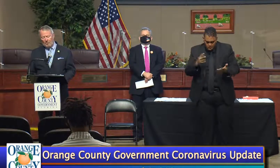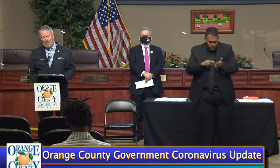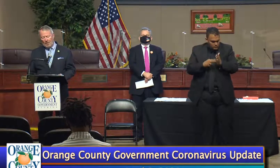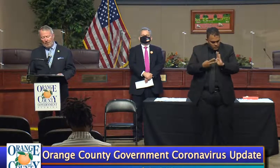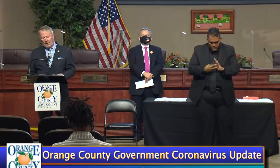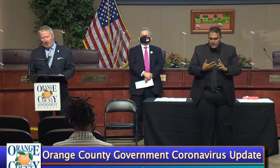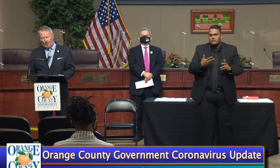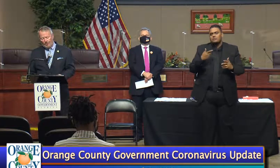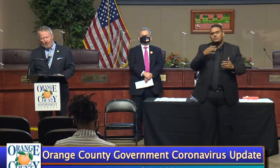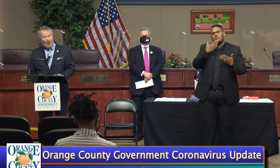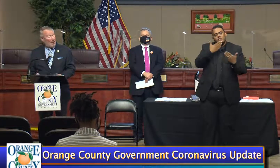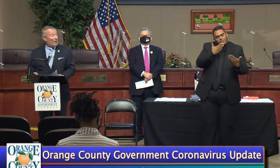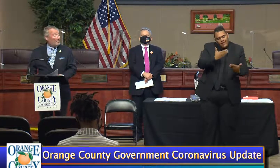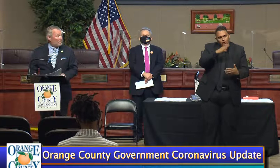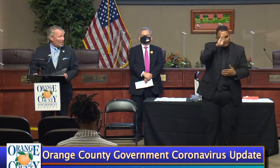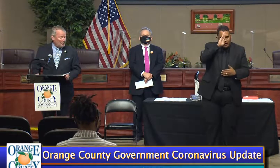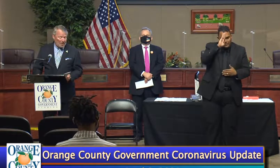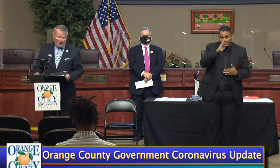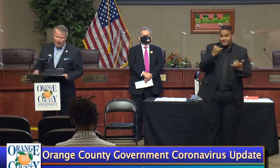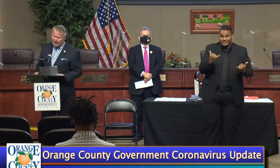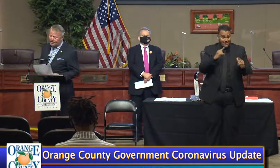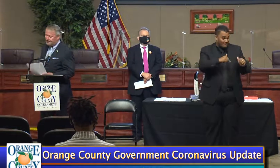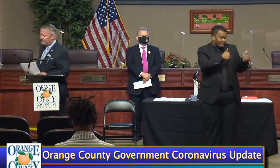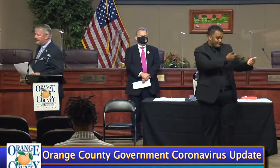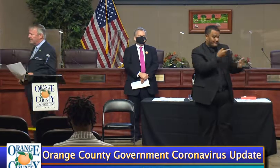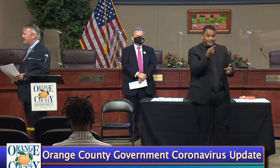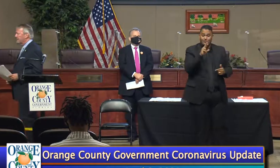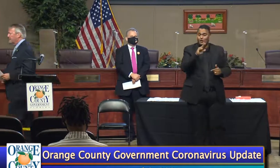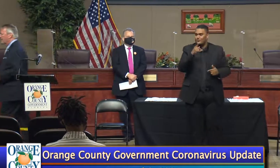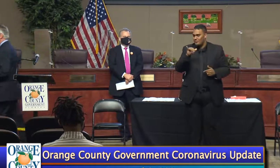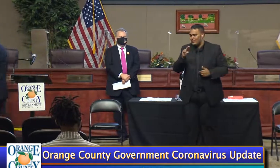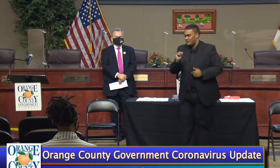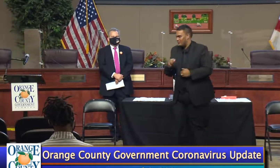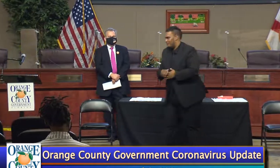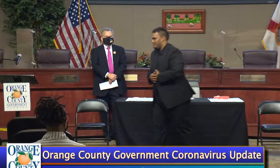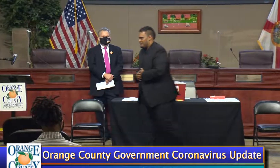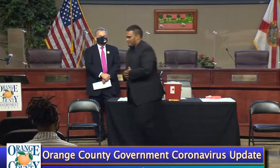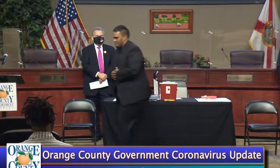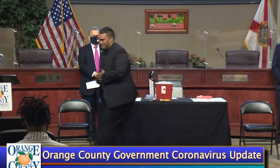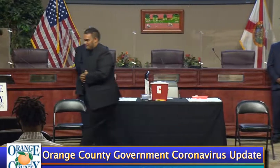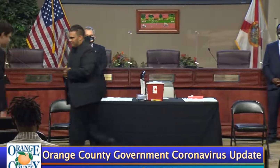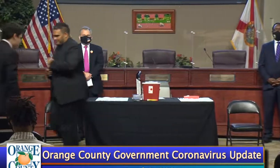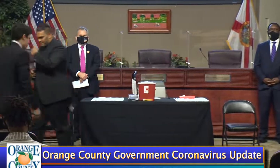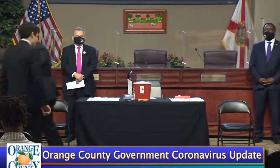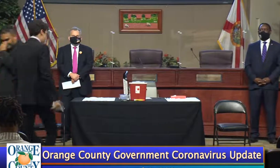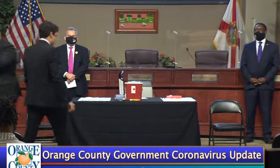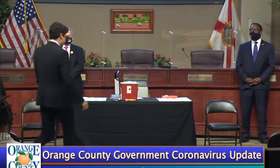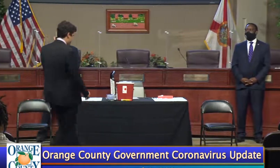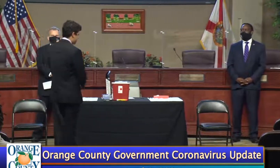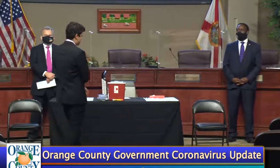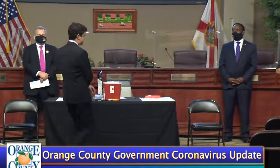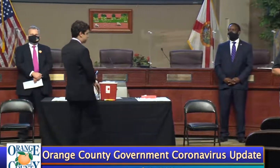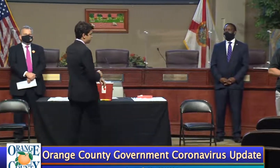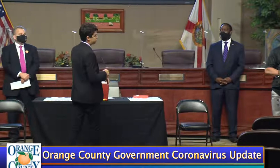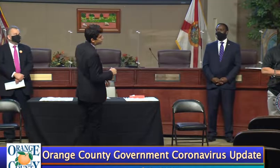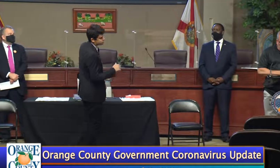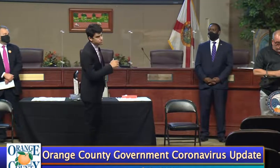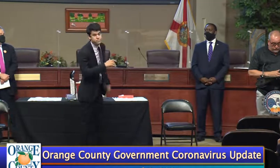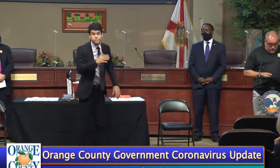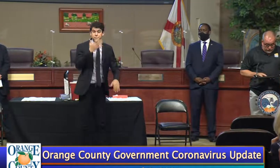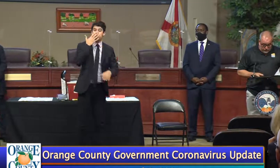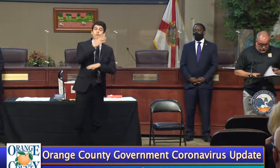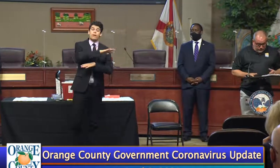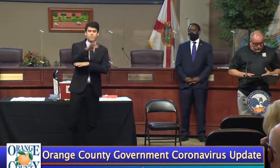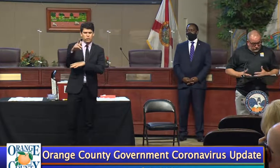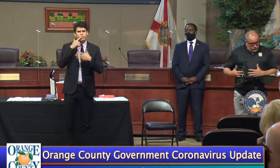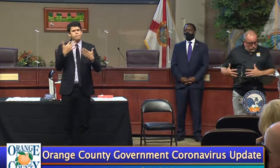So thank you. All right, Dr. Pino. Thank you, Mayor. Good afternoon, everyone. So both mayors have gone over some of the